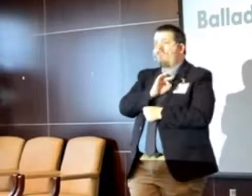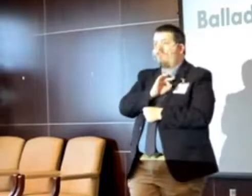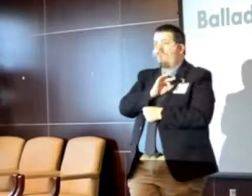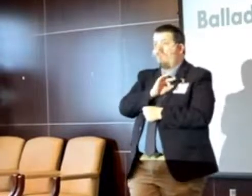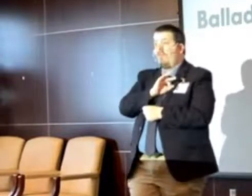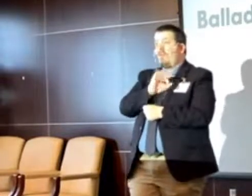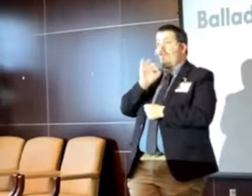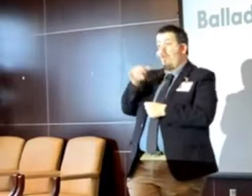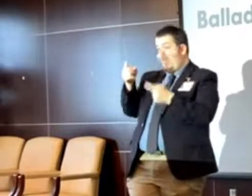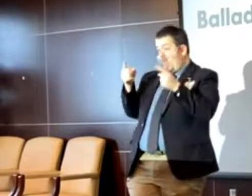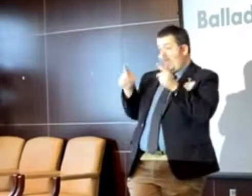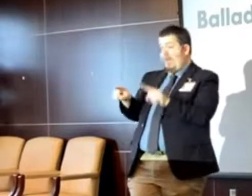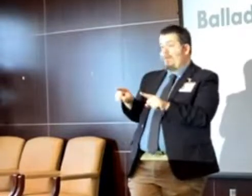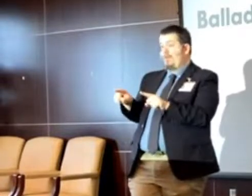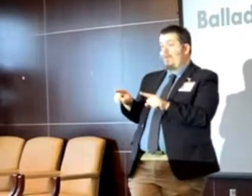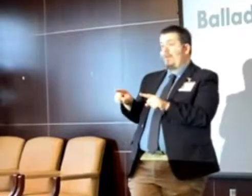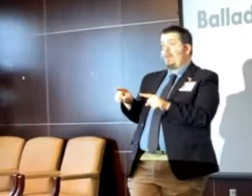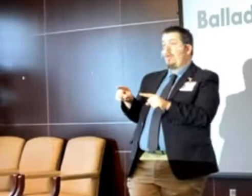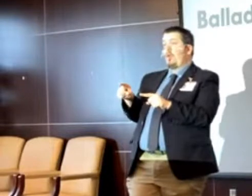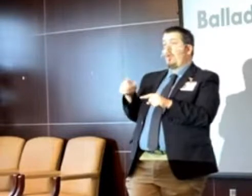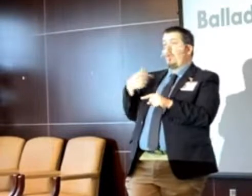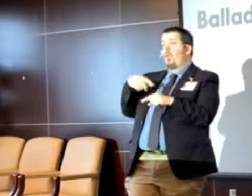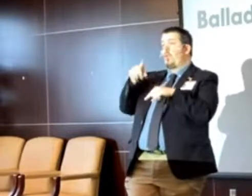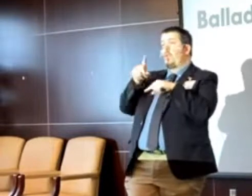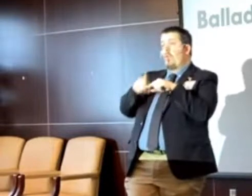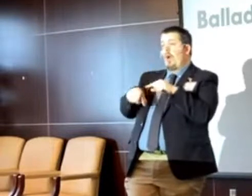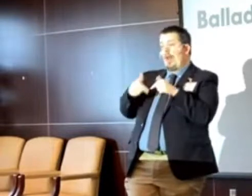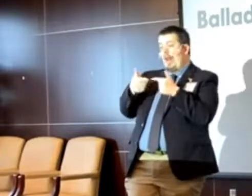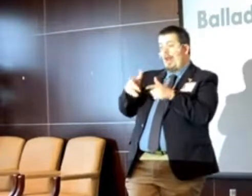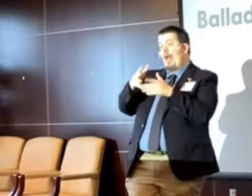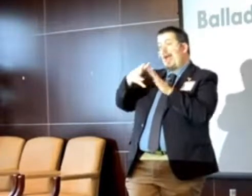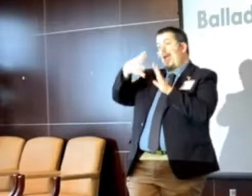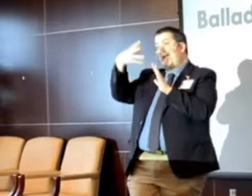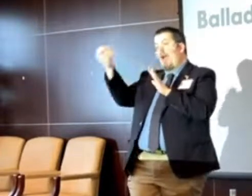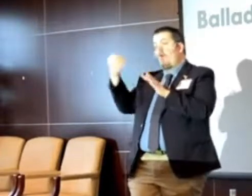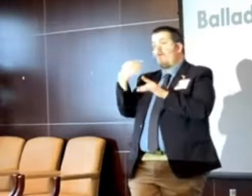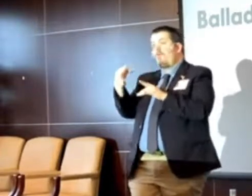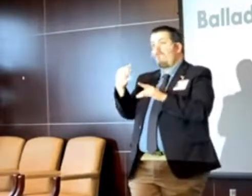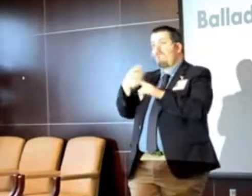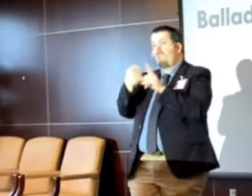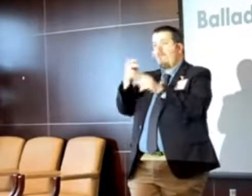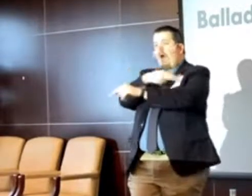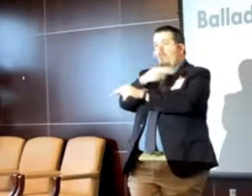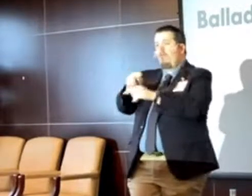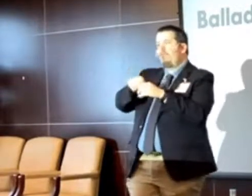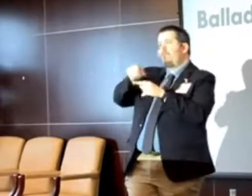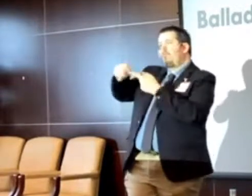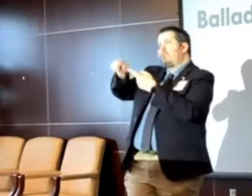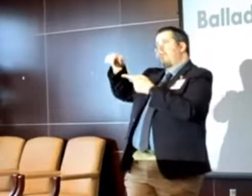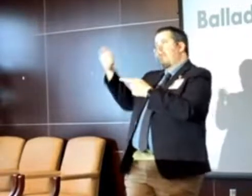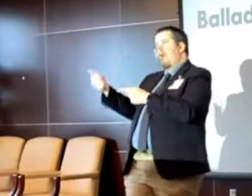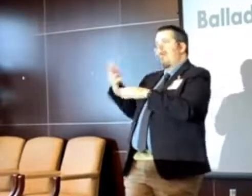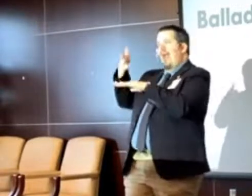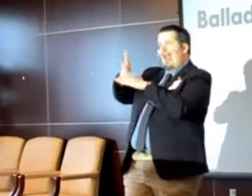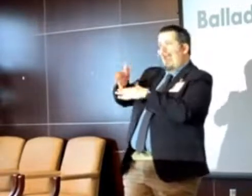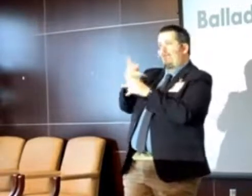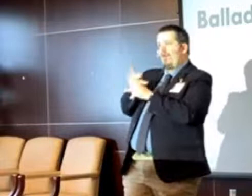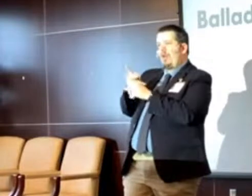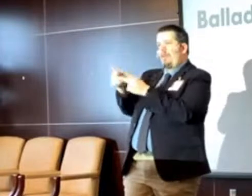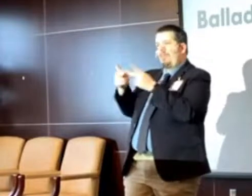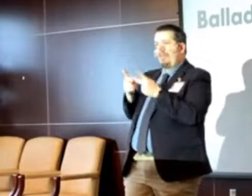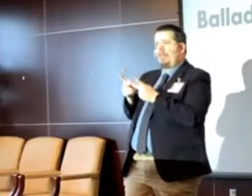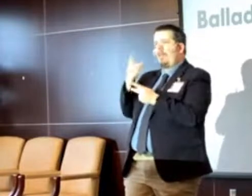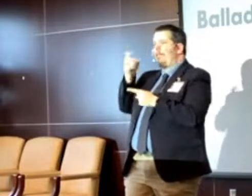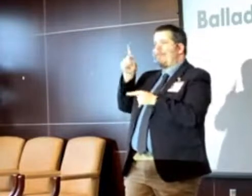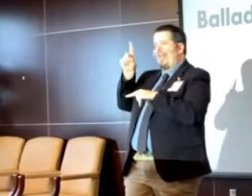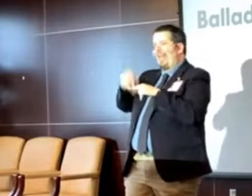when that happens, we can't discharge from our patient care floors to those post-acute facilities because